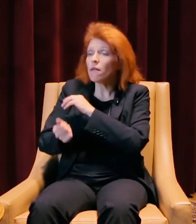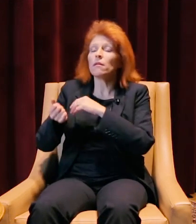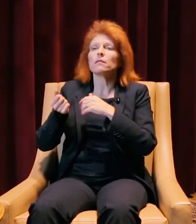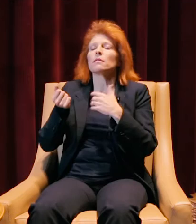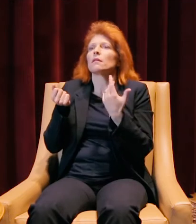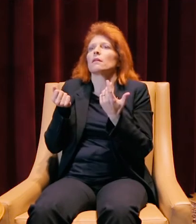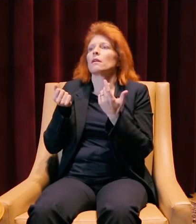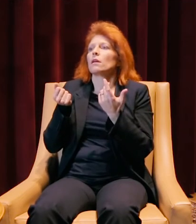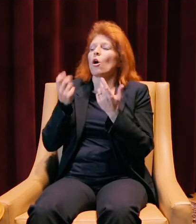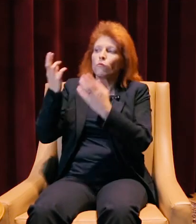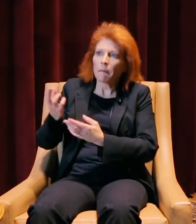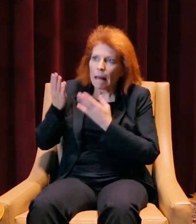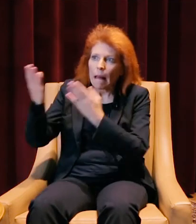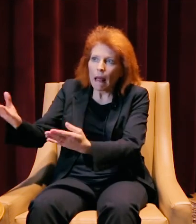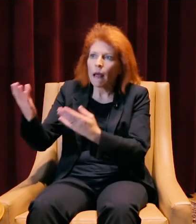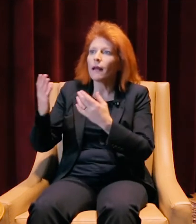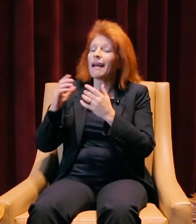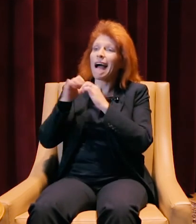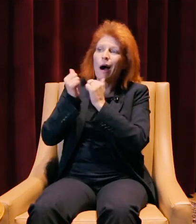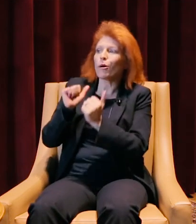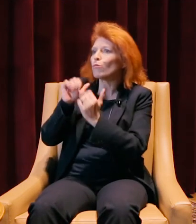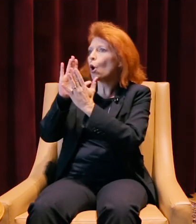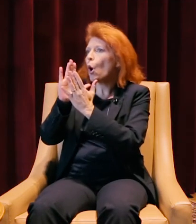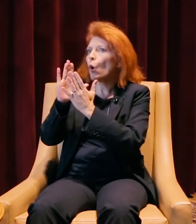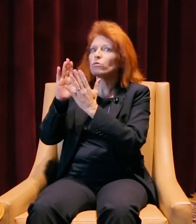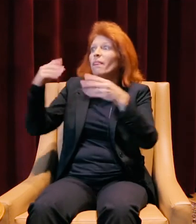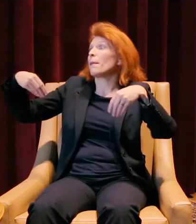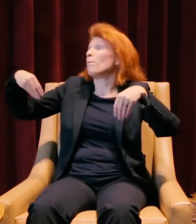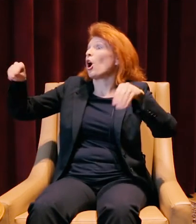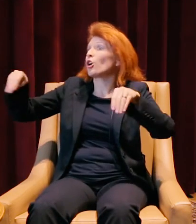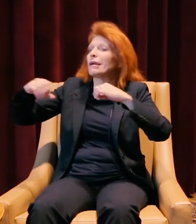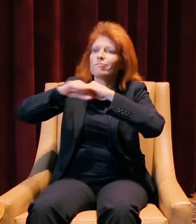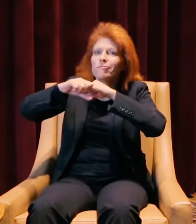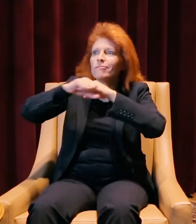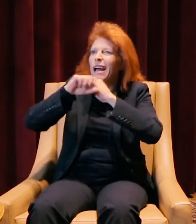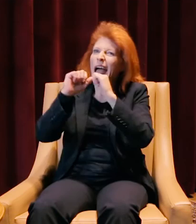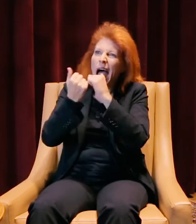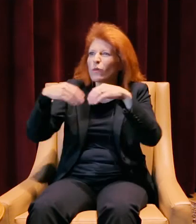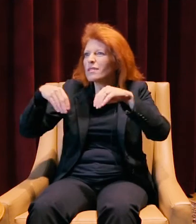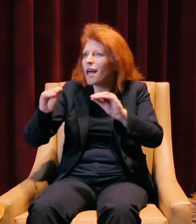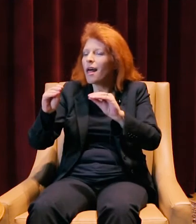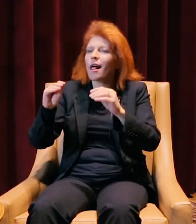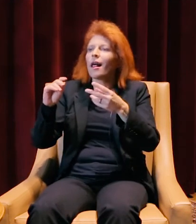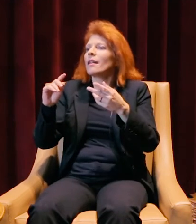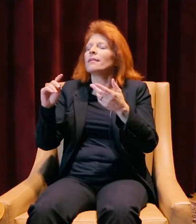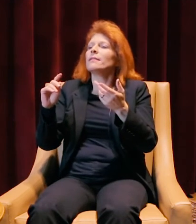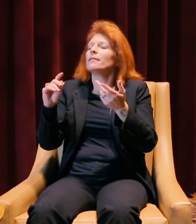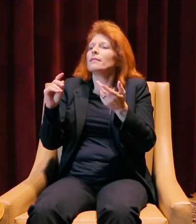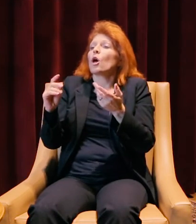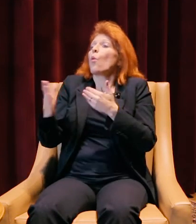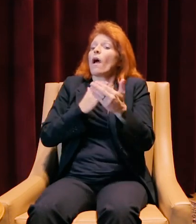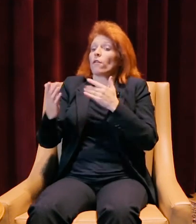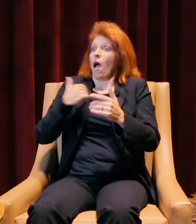or making recommendations on how to approach the market with particular products. It's